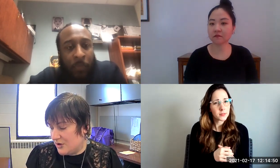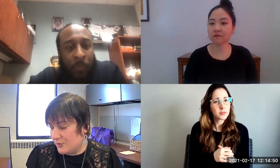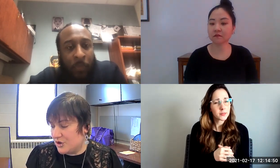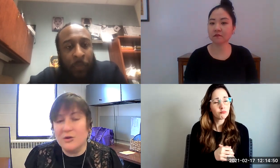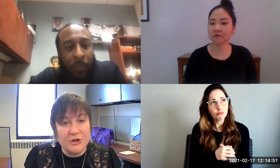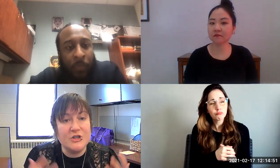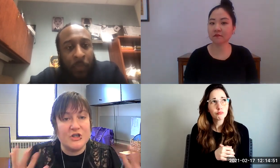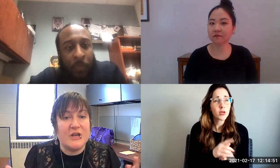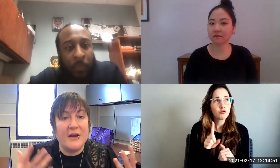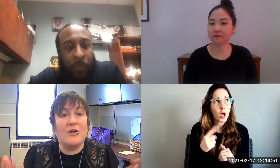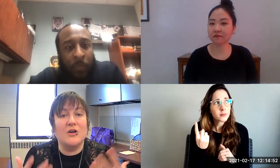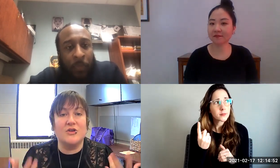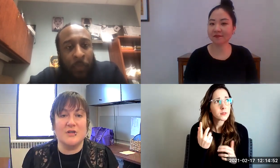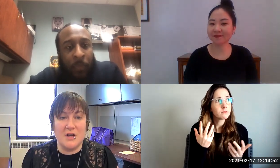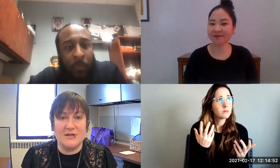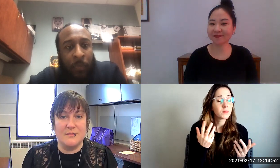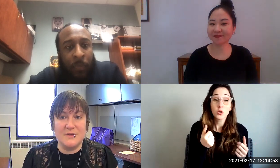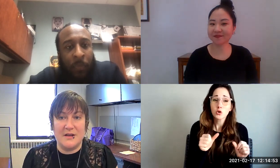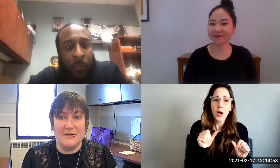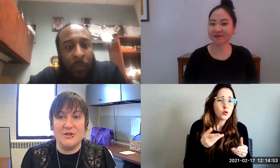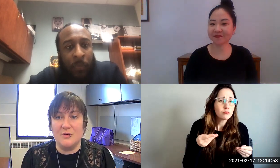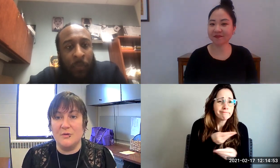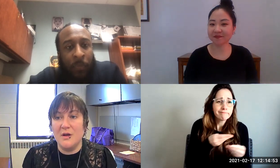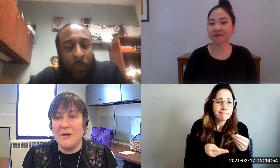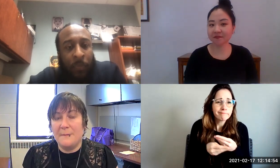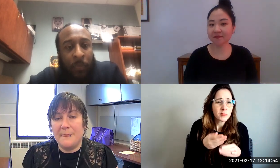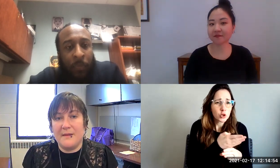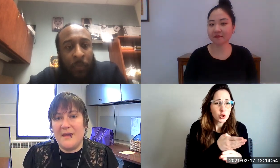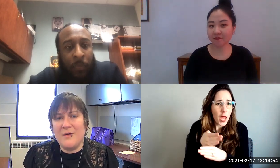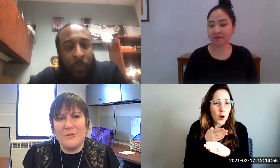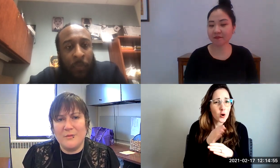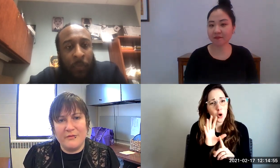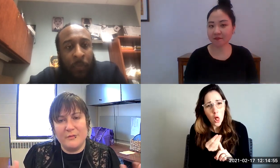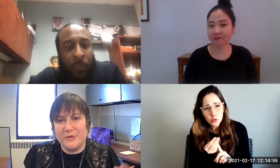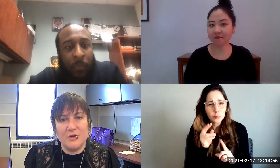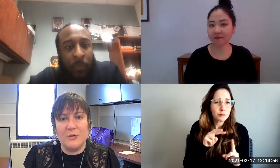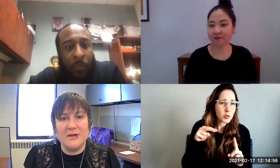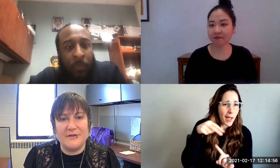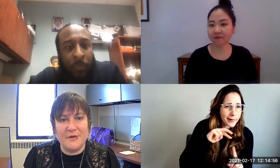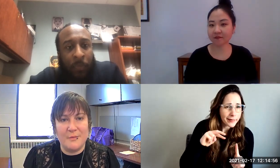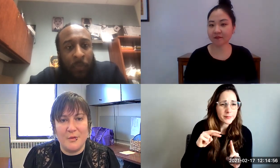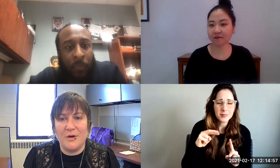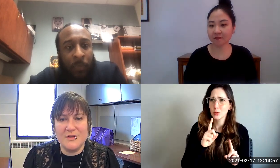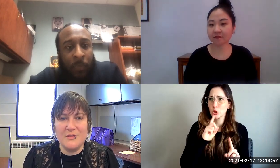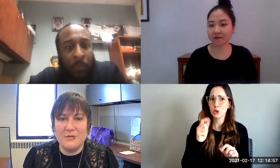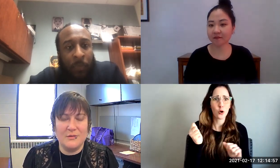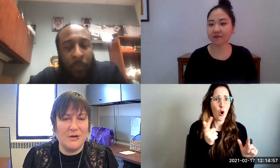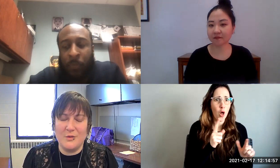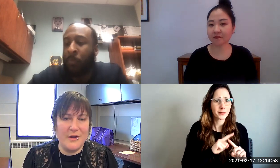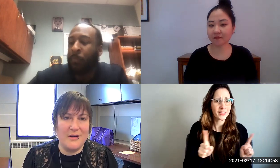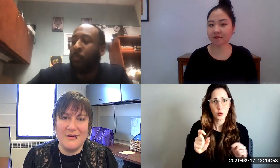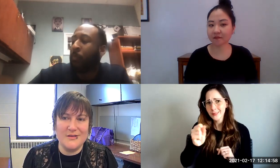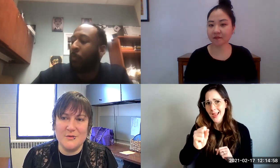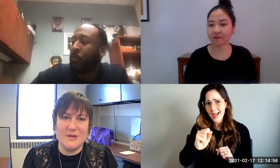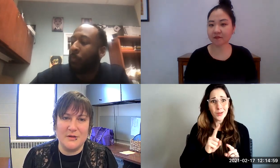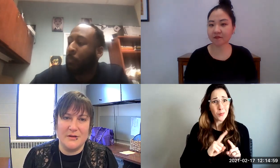just, to learn to share cultures and customs and to, yeah, sure, we're all different, but we